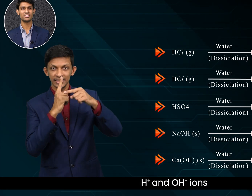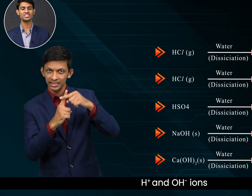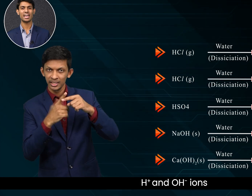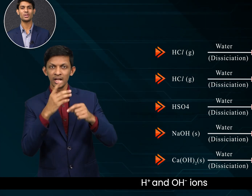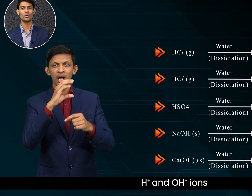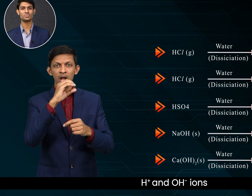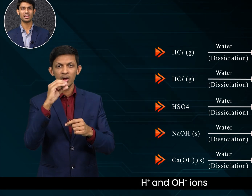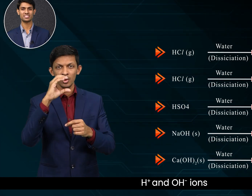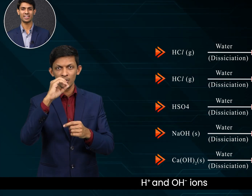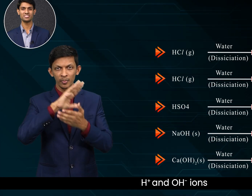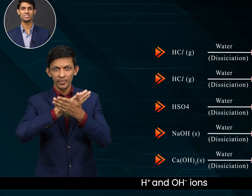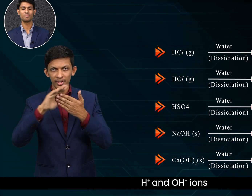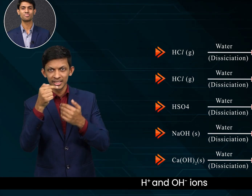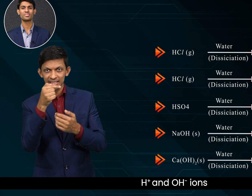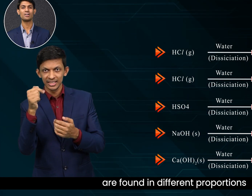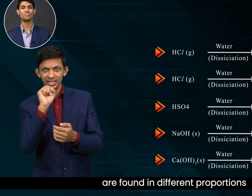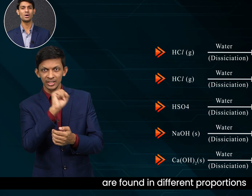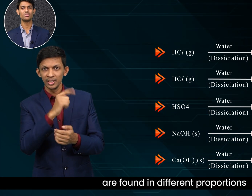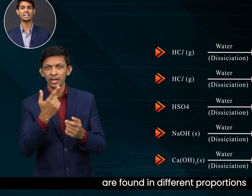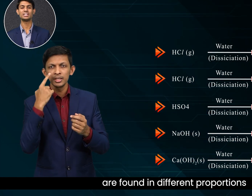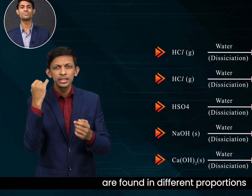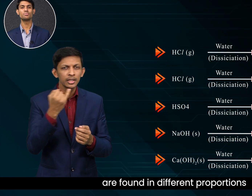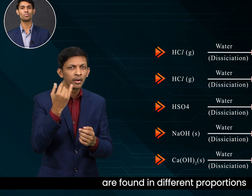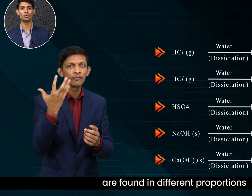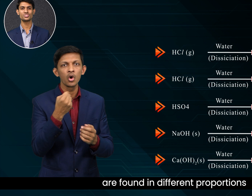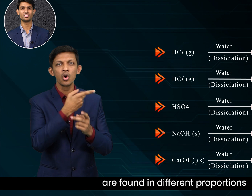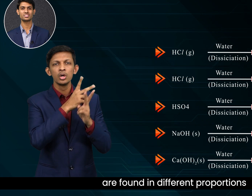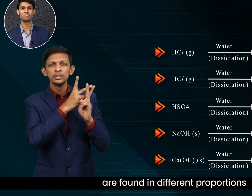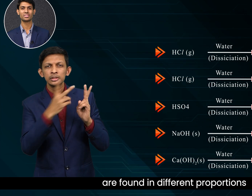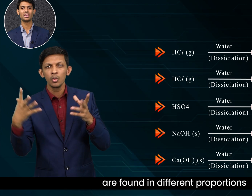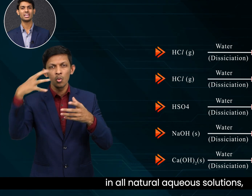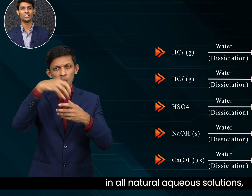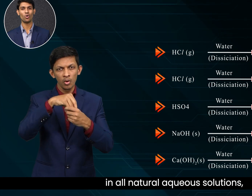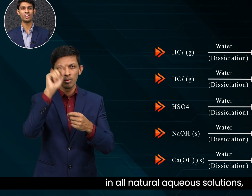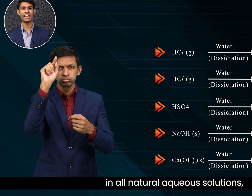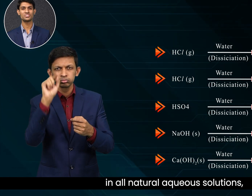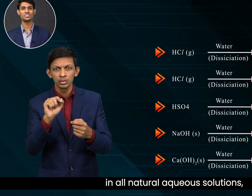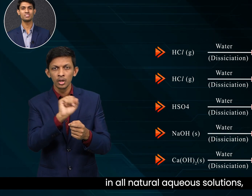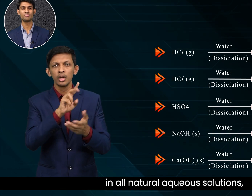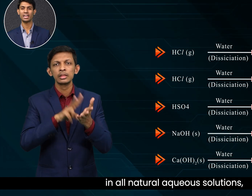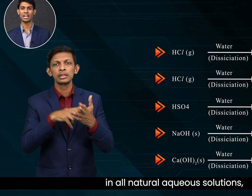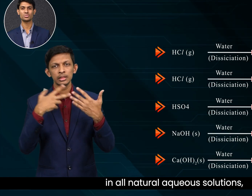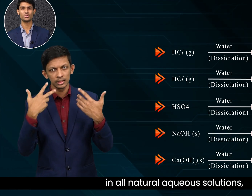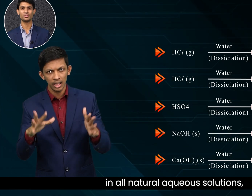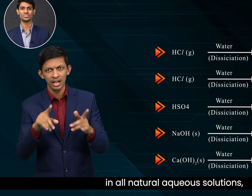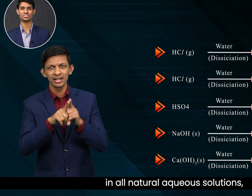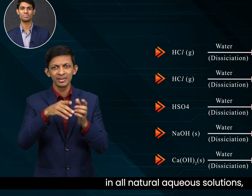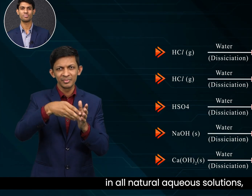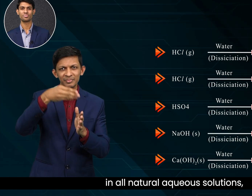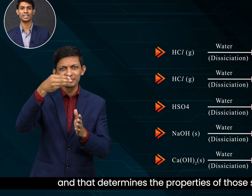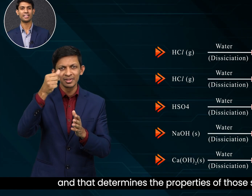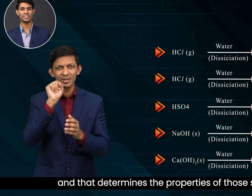H plus and OH minus ions are found in different proportions in all natural aqueous